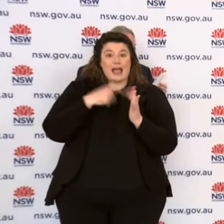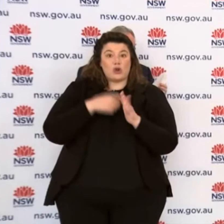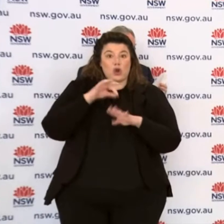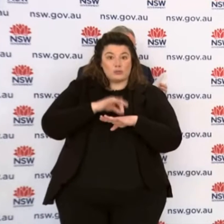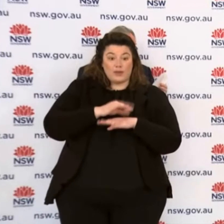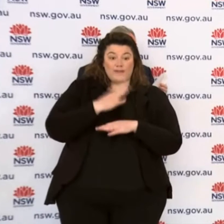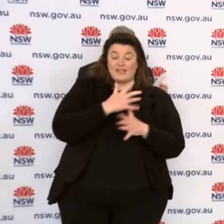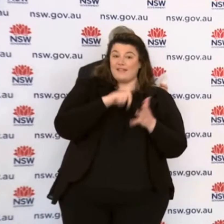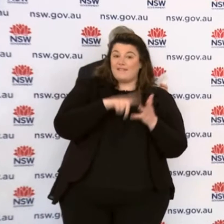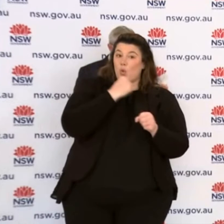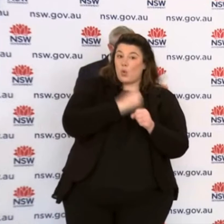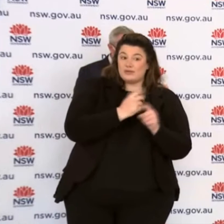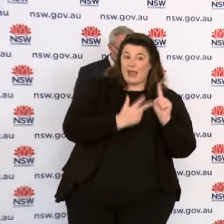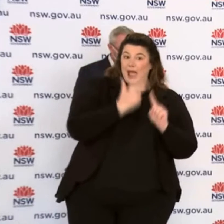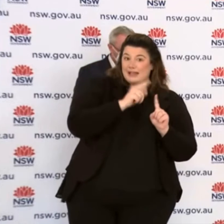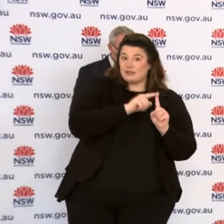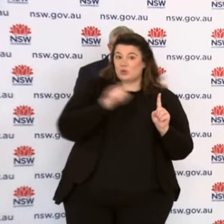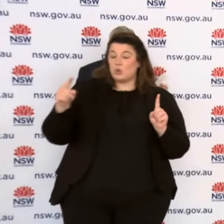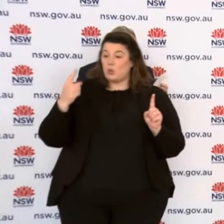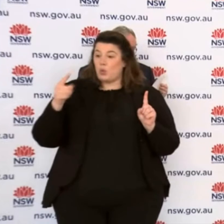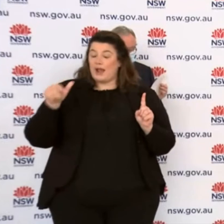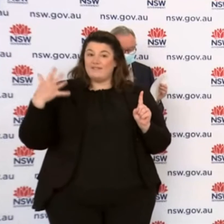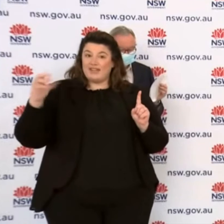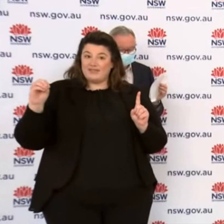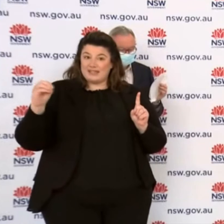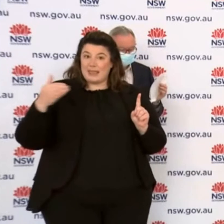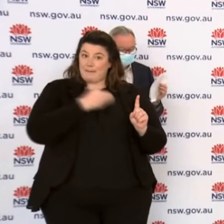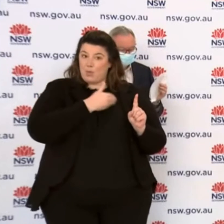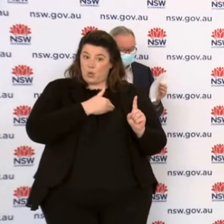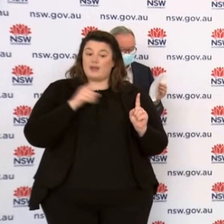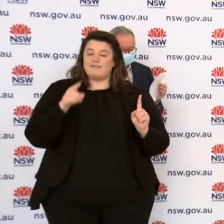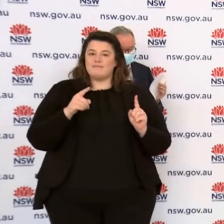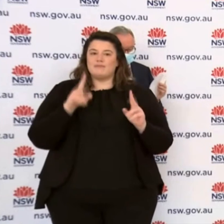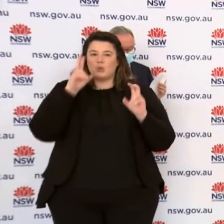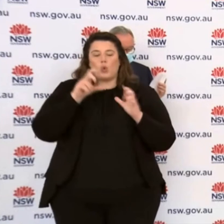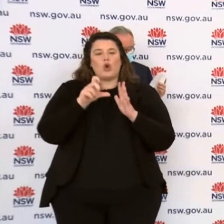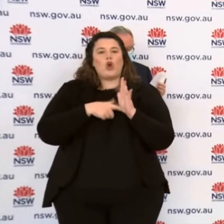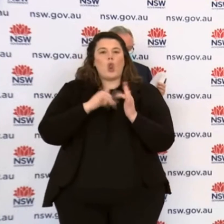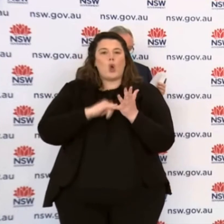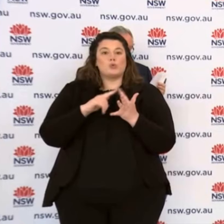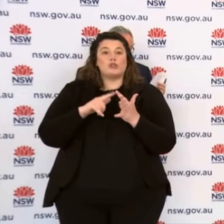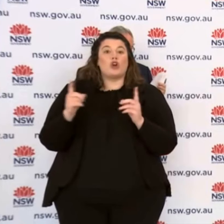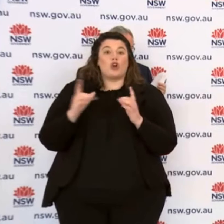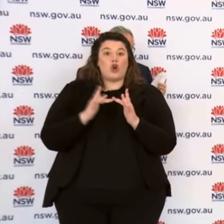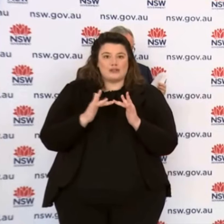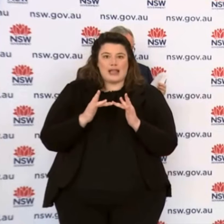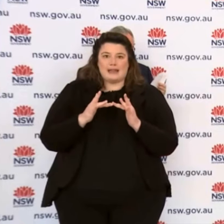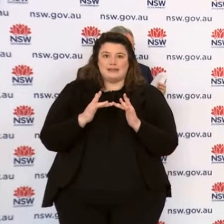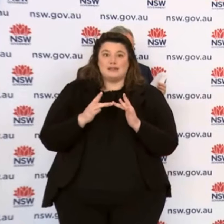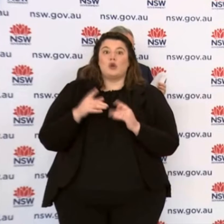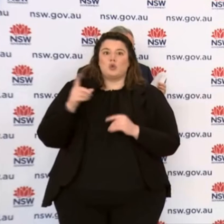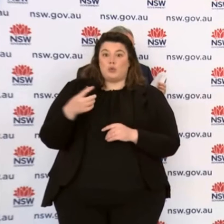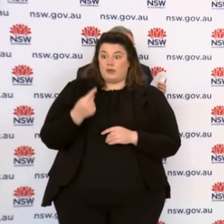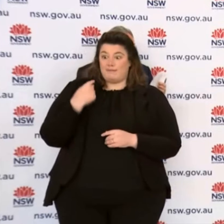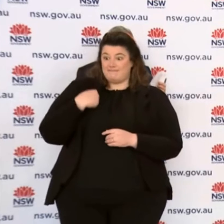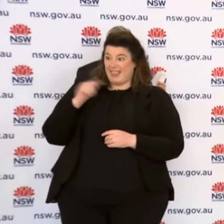on the 5th of August and 1:50 a.m. on the 6th of August is a close contact and must get tested and isolate for 14 days since